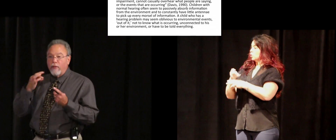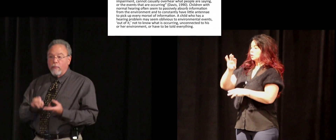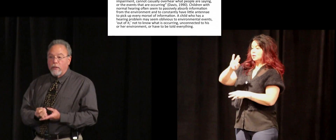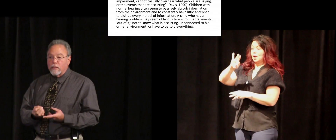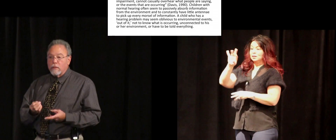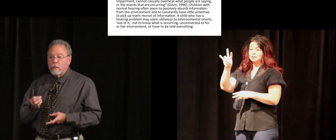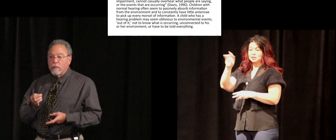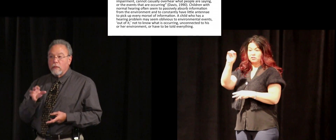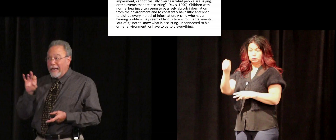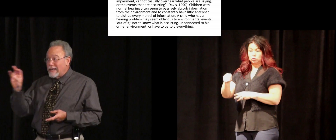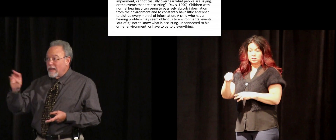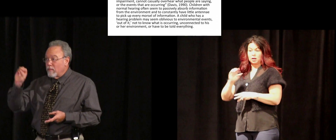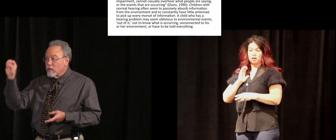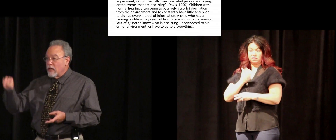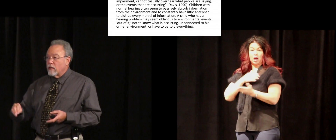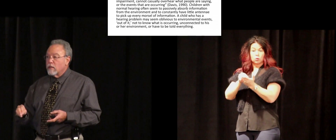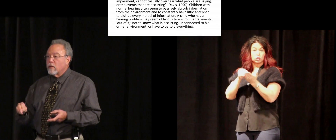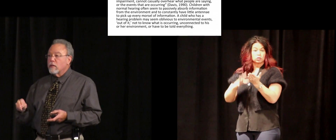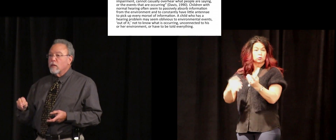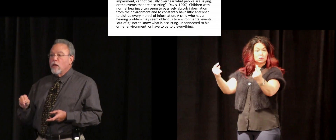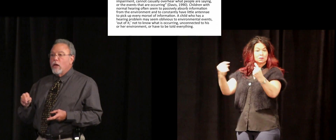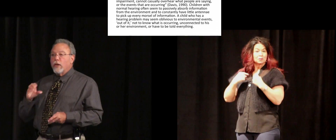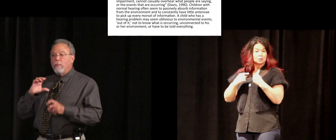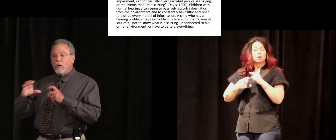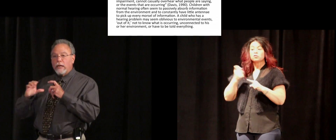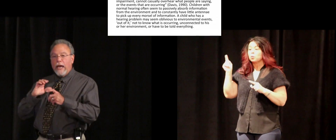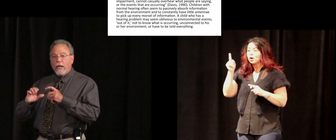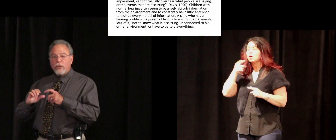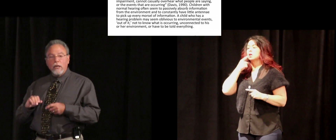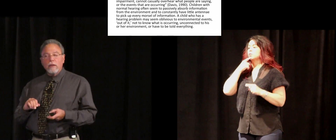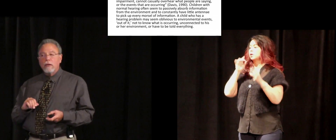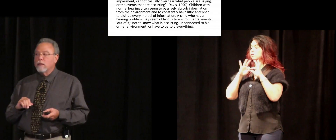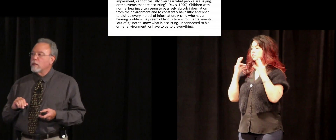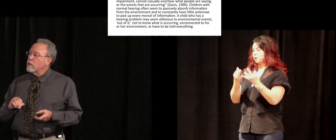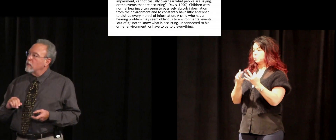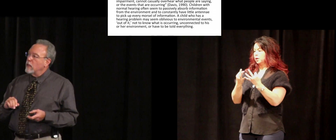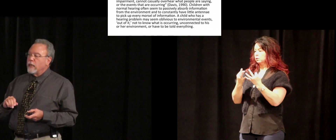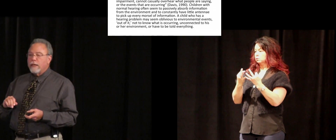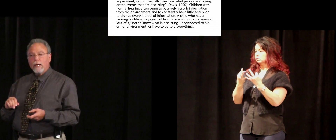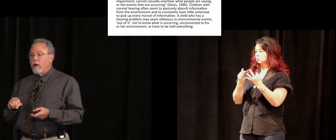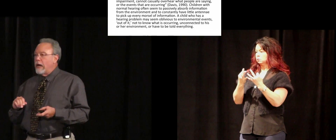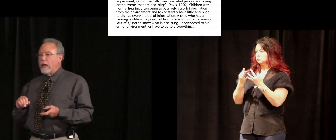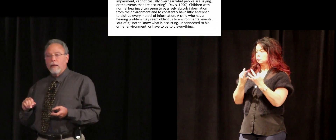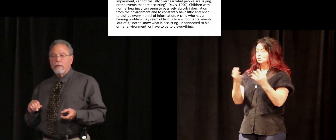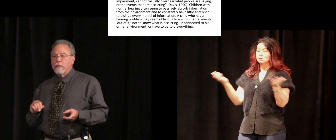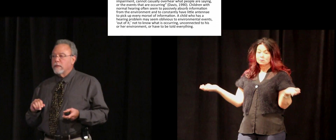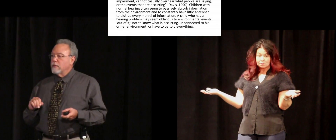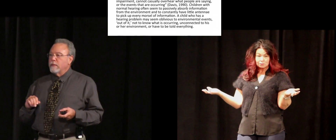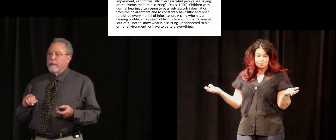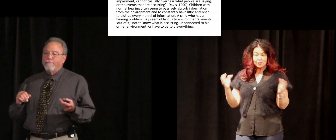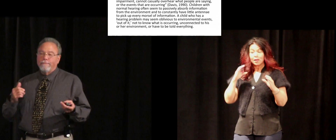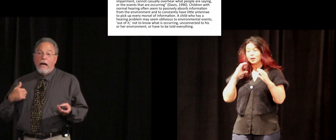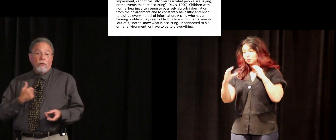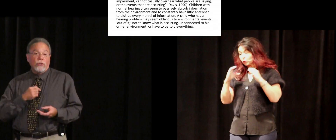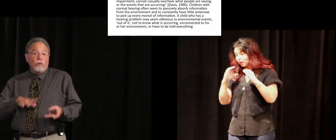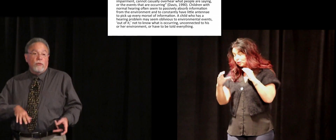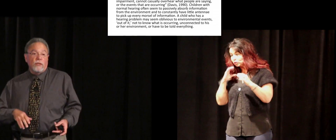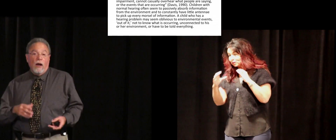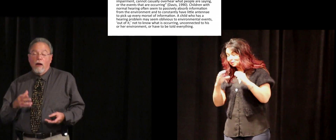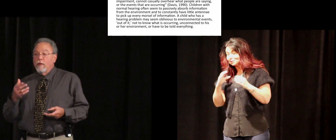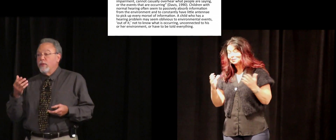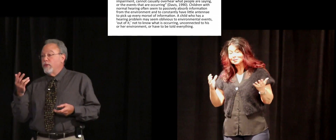was talking about. And in the audience, it fills up. There is a family member from each one of those families that comes. So we have about